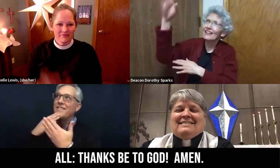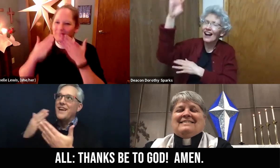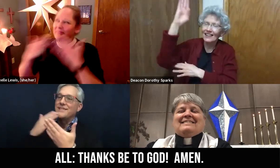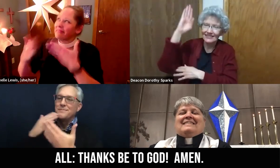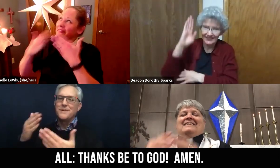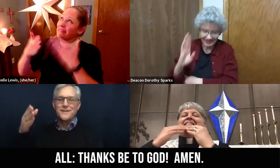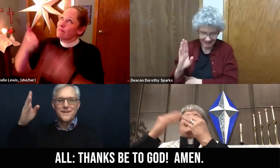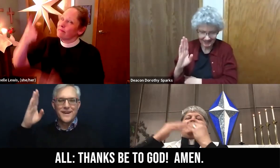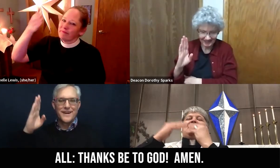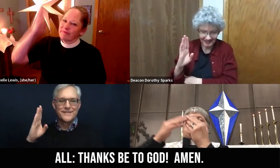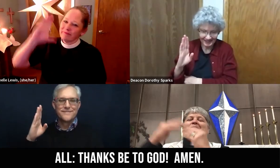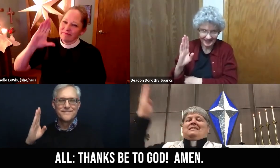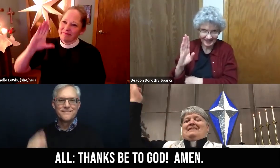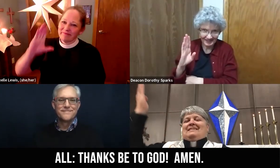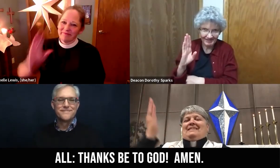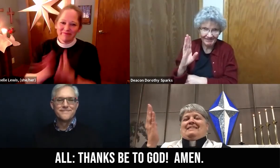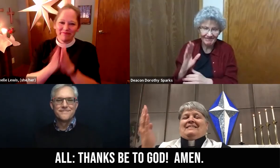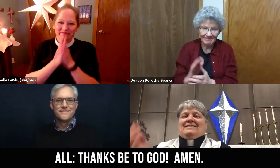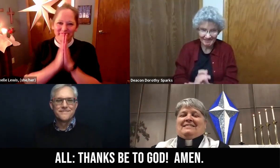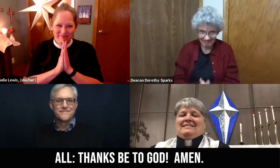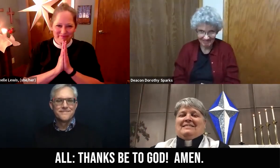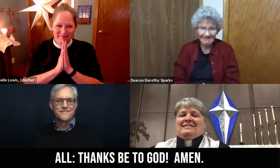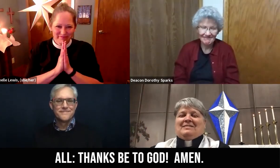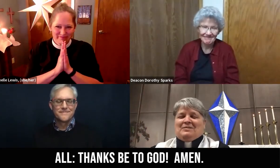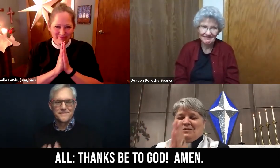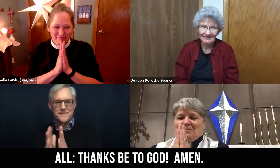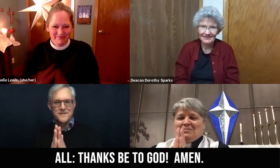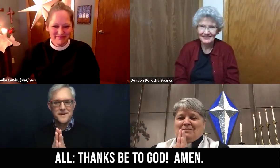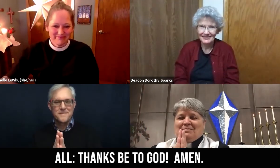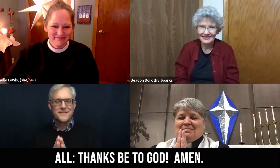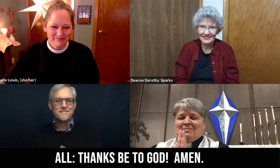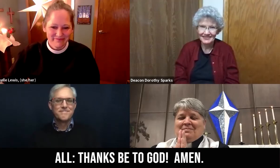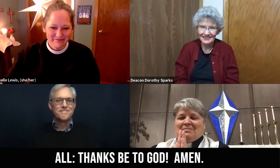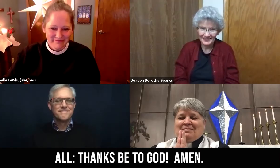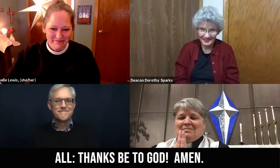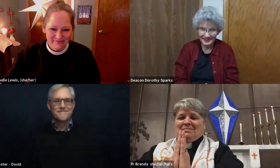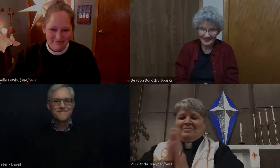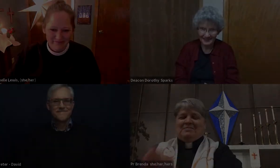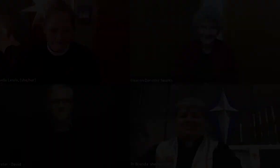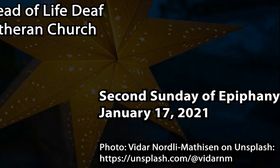Thanks be to God. Amen.